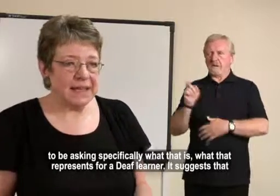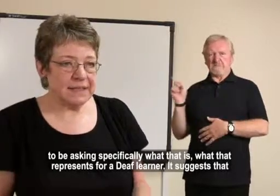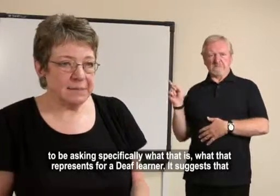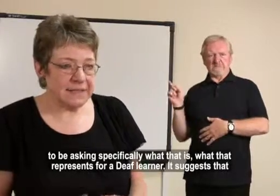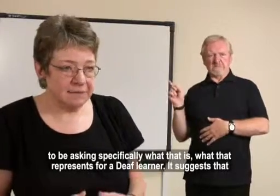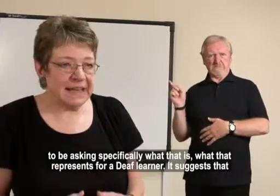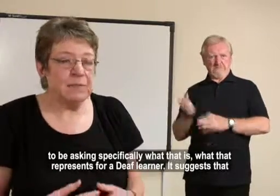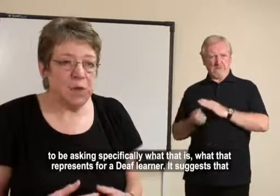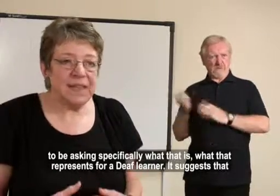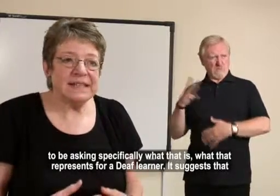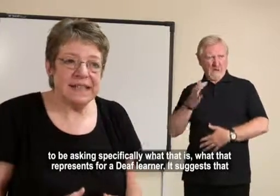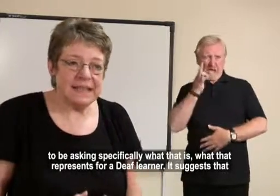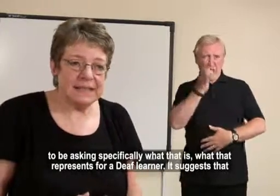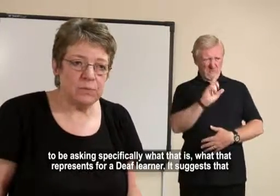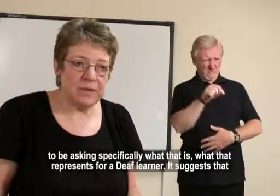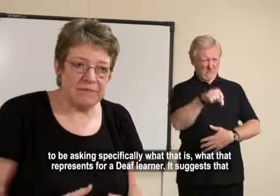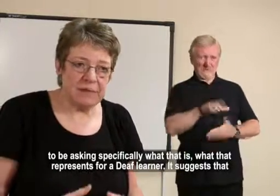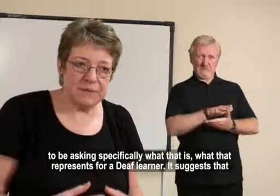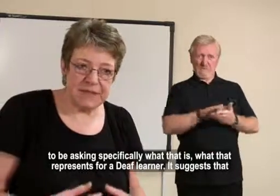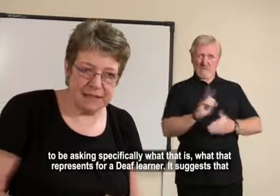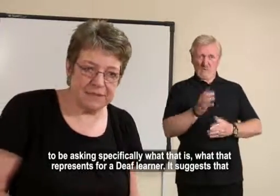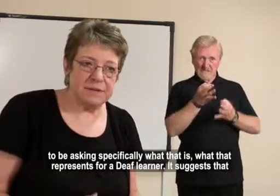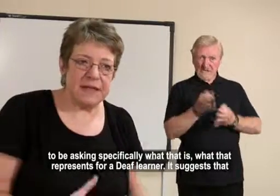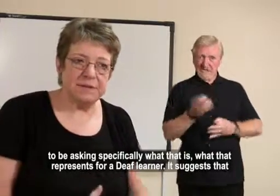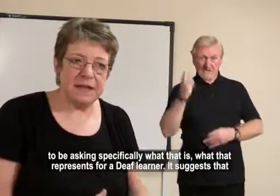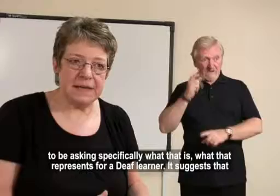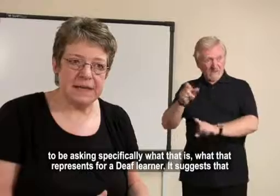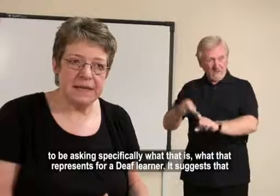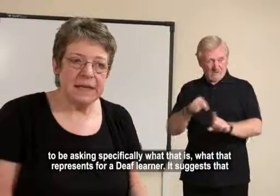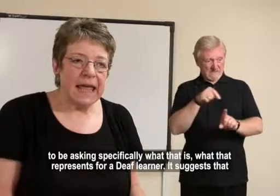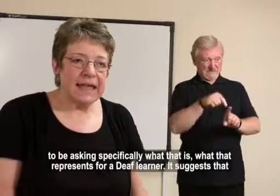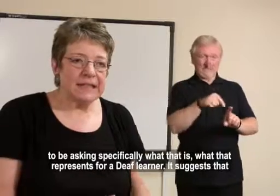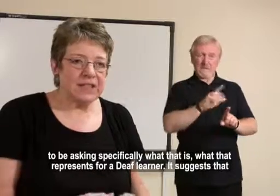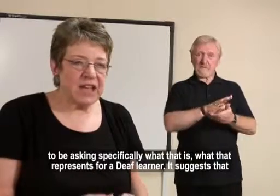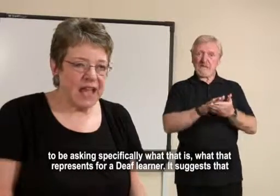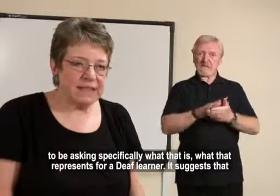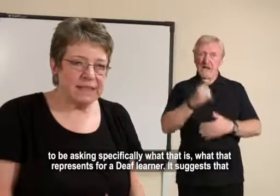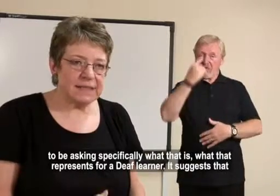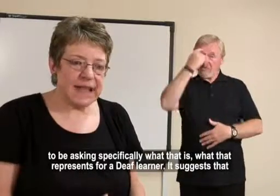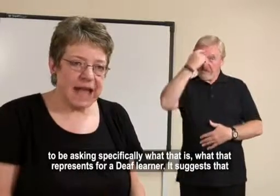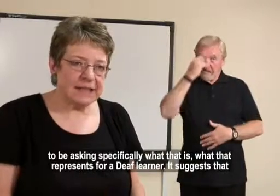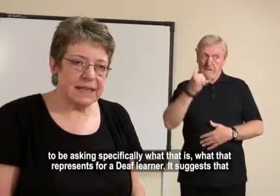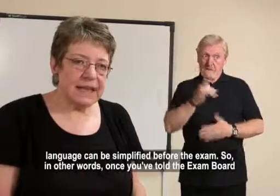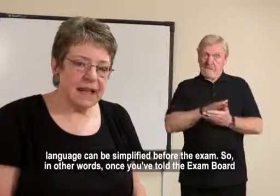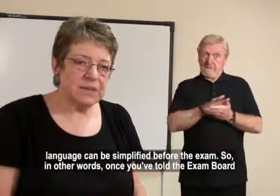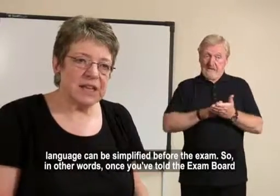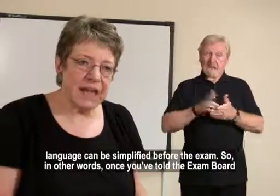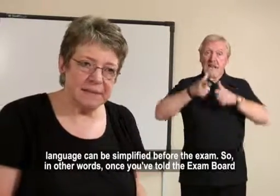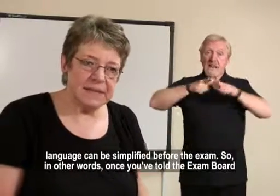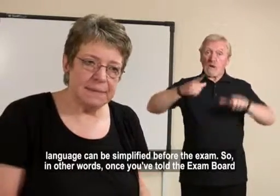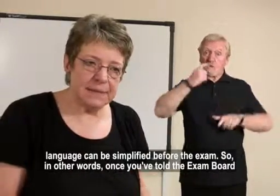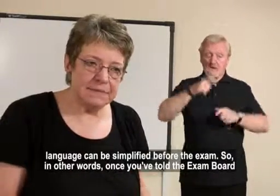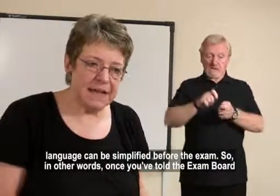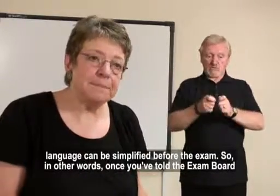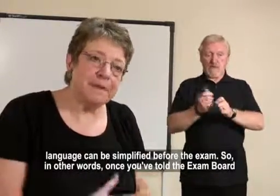be asking specifically what that is, what that represents for a deaf learner. It suggests that language